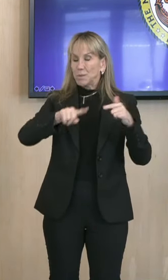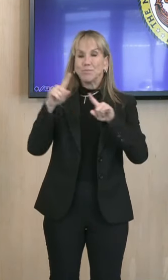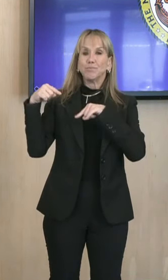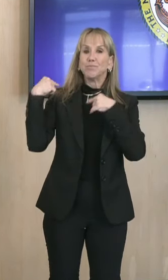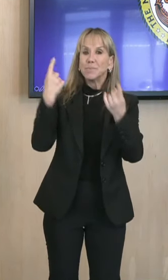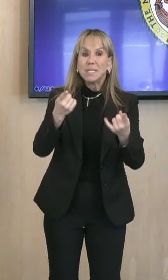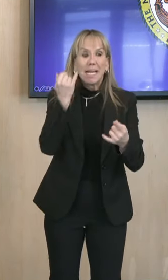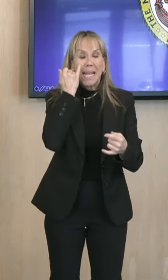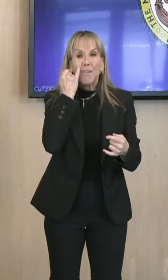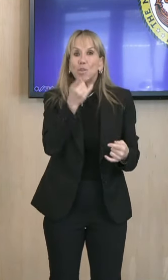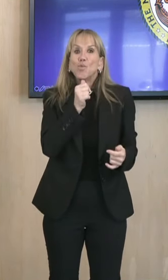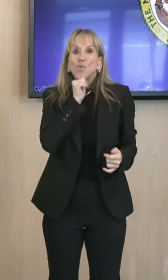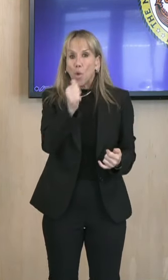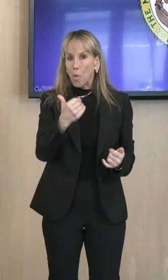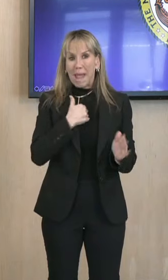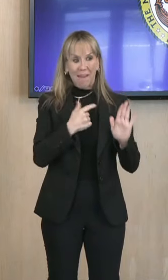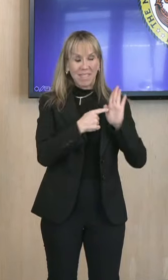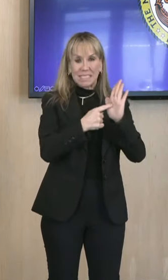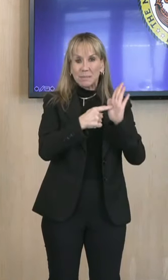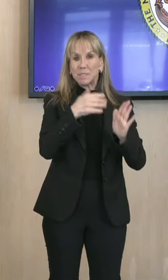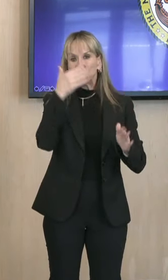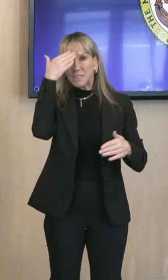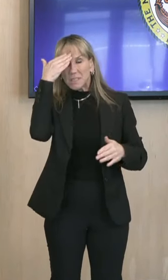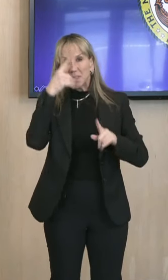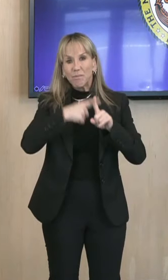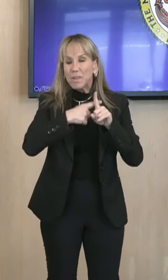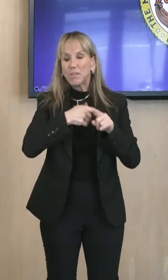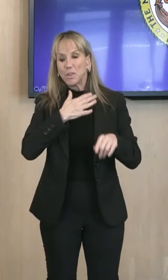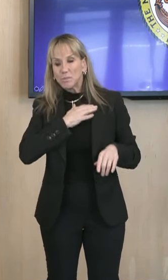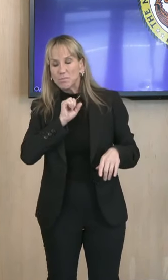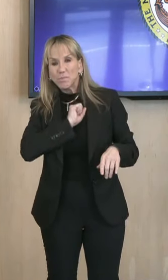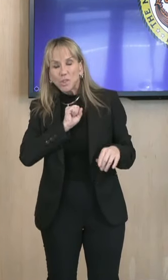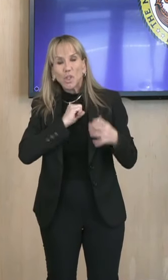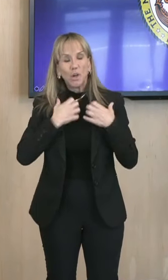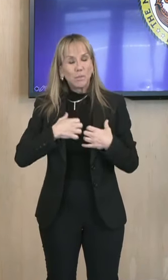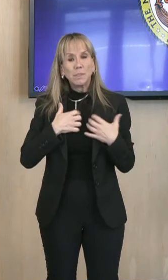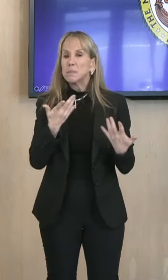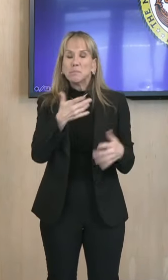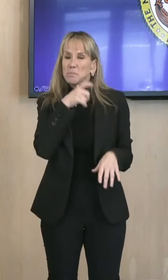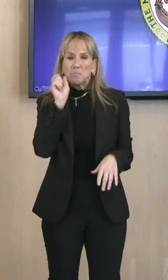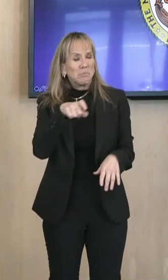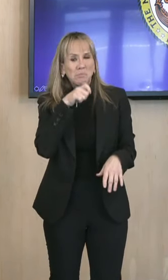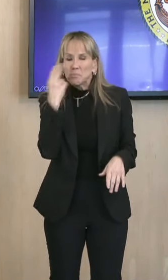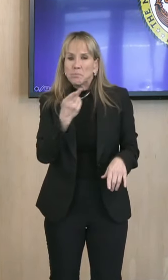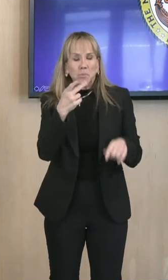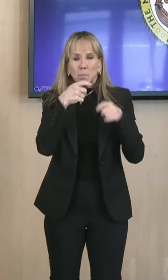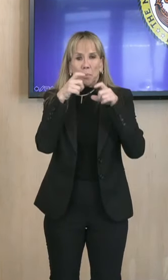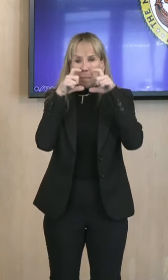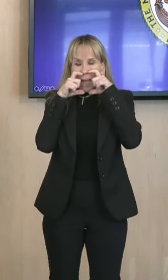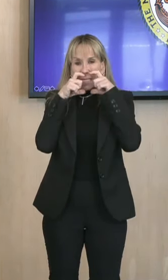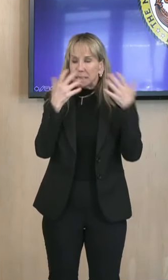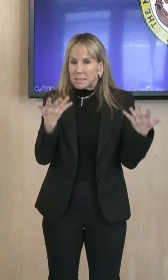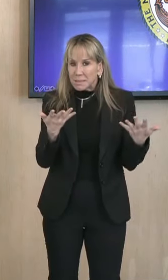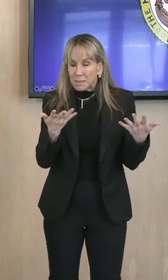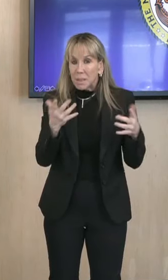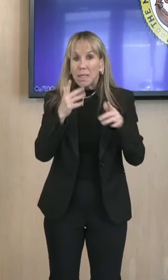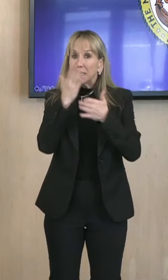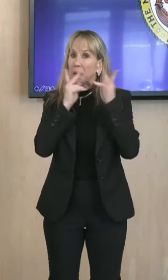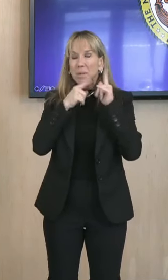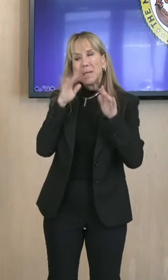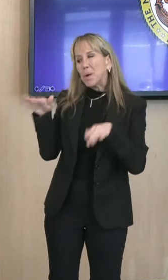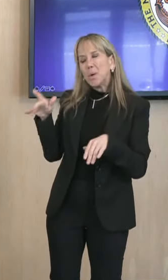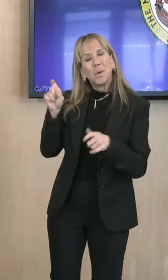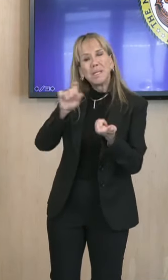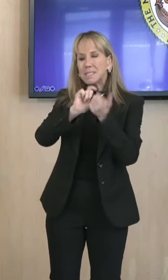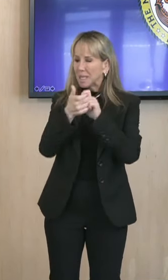non-symptomatic folks to not wear a mask. As we get more information and more data, there is some movement and effort to say that that posture should change.